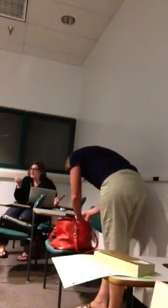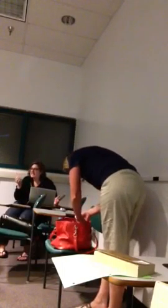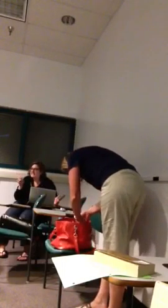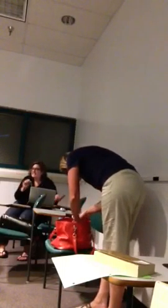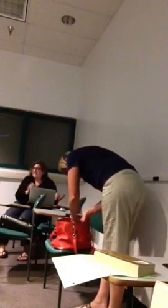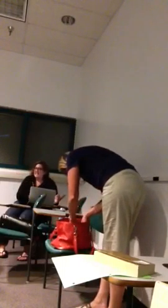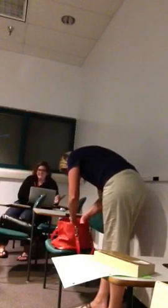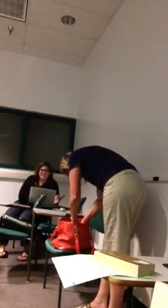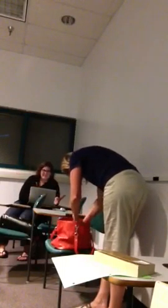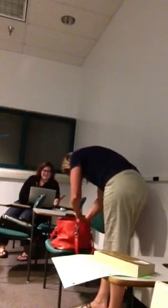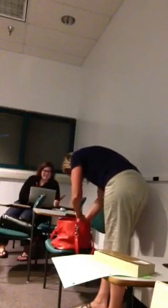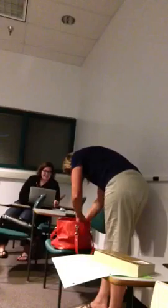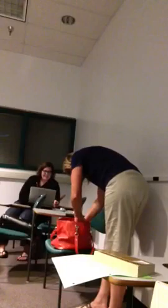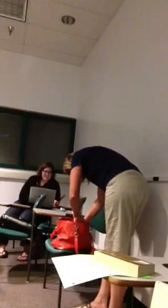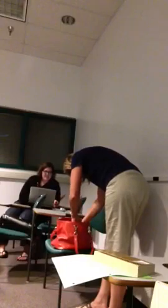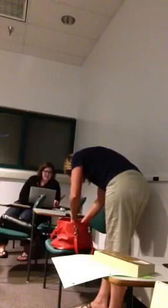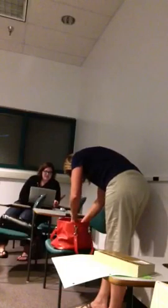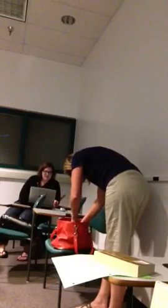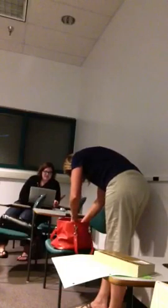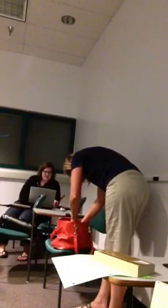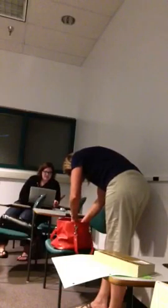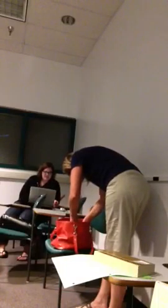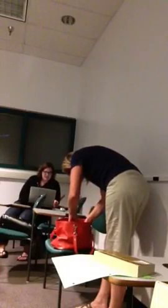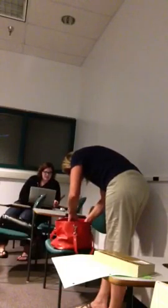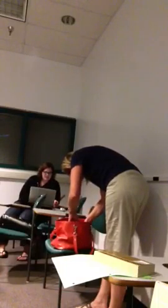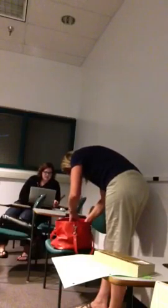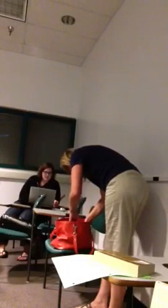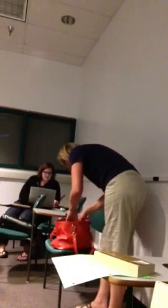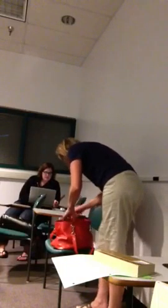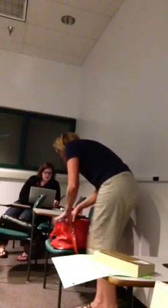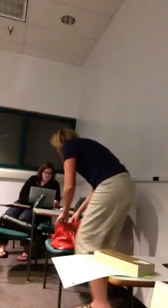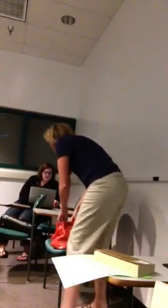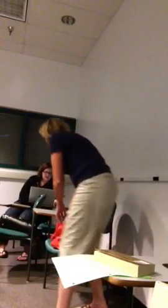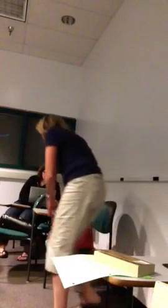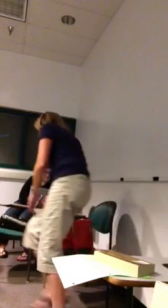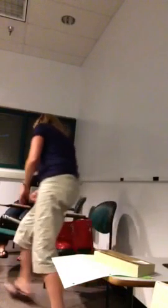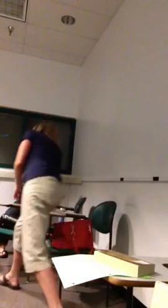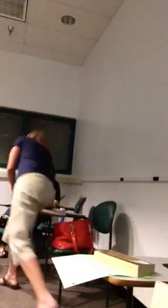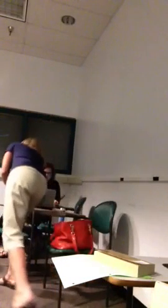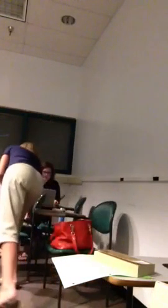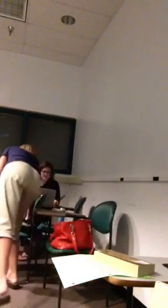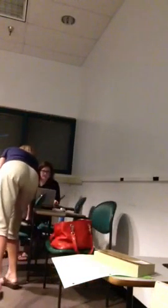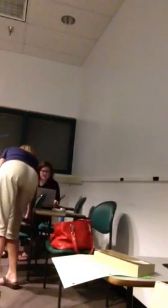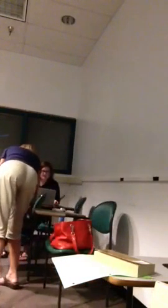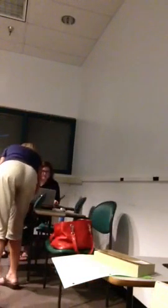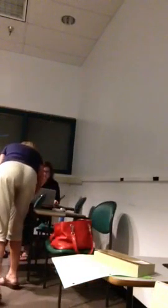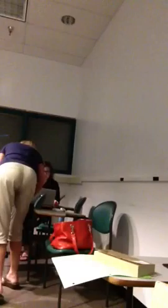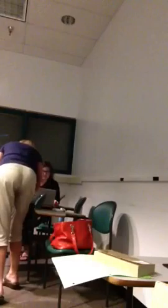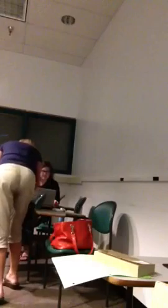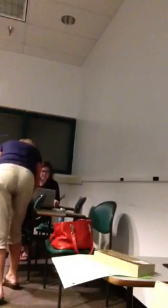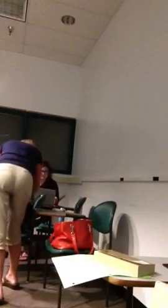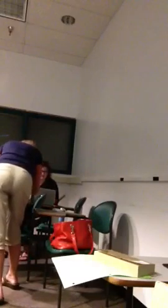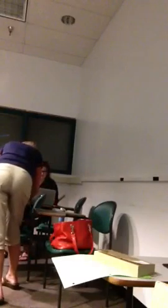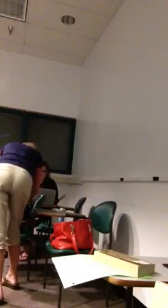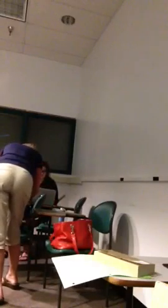yeah. Okay, do you guys wanna go tell the others to, Yes, but I want to try and save this before I do Okay, anything. so Oh,